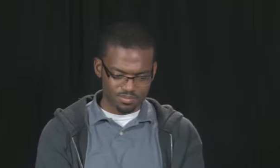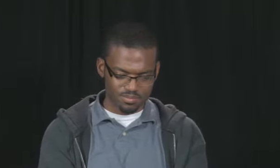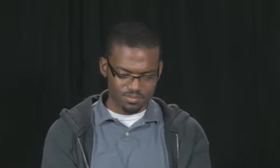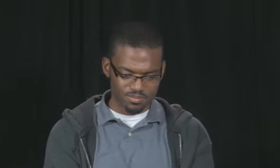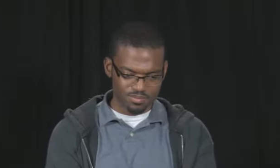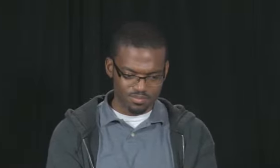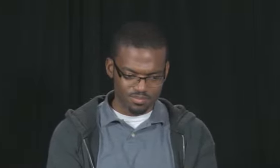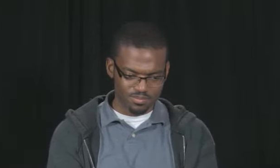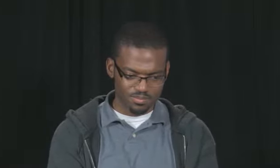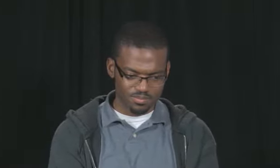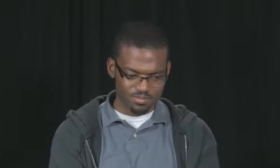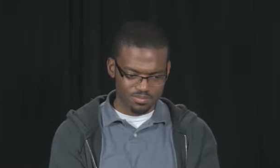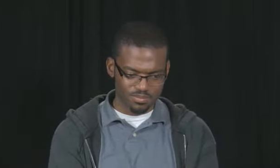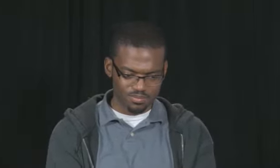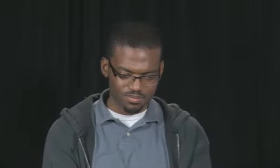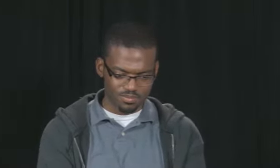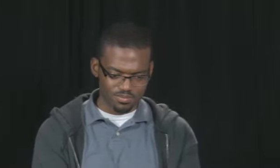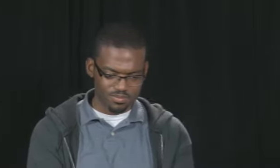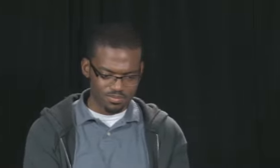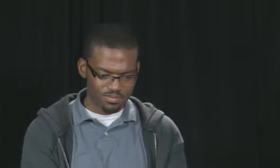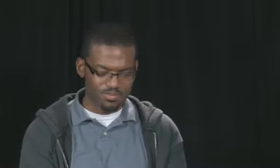That was going really well. Take it again. I have seen roses. Damn. Okay.